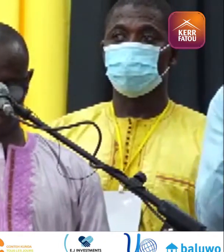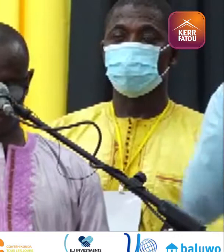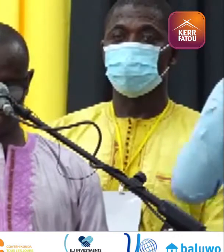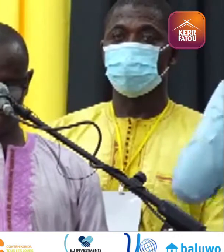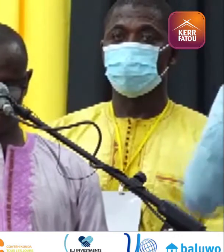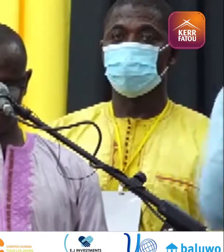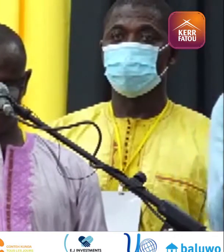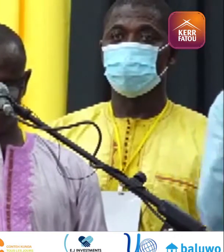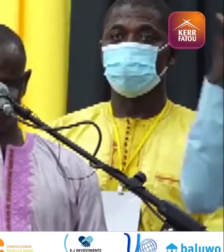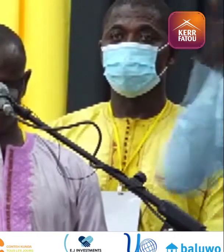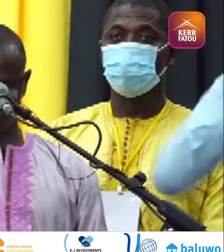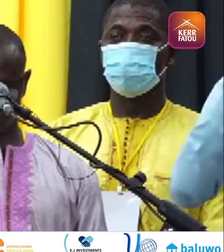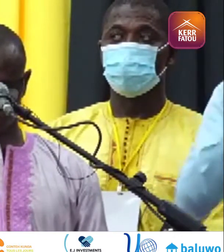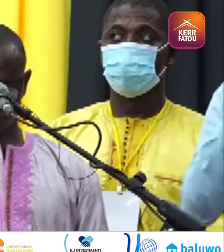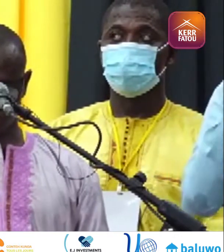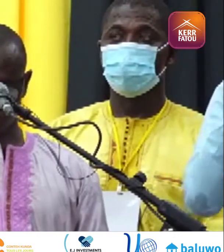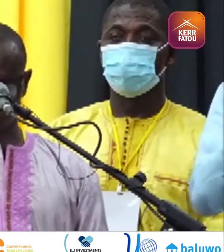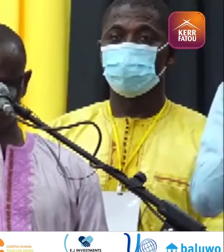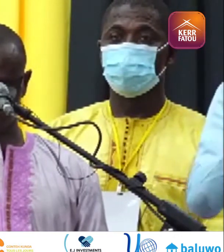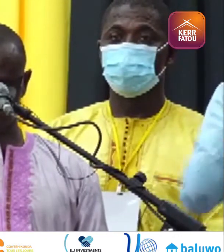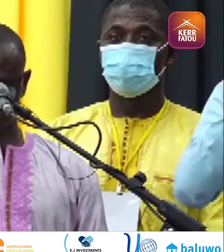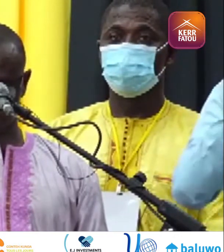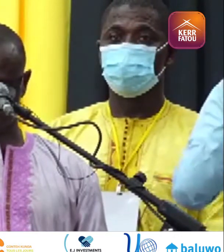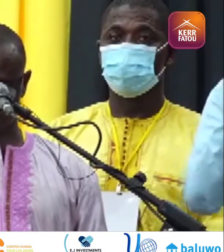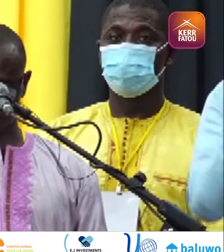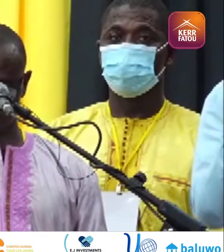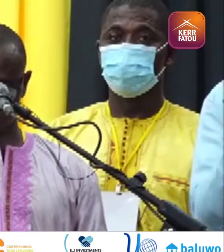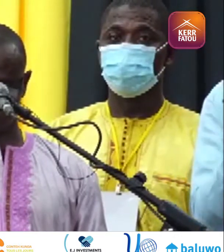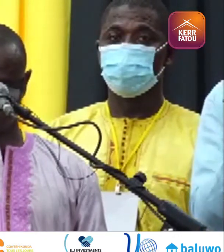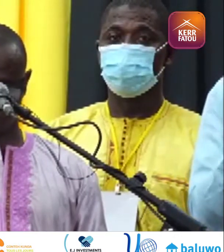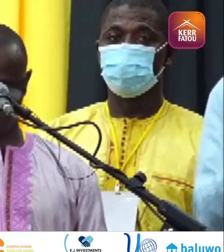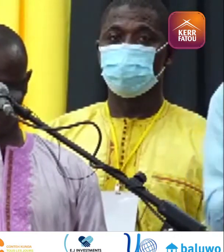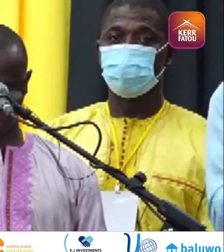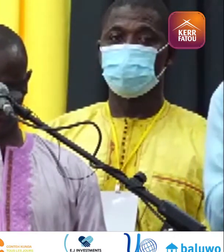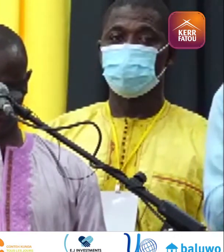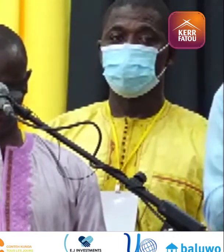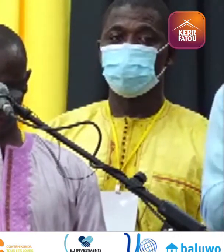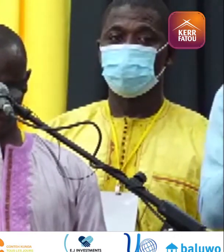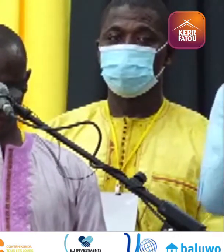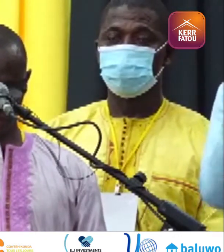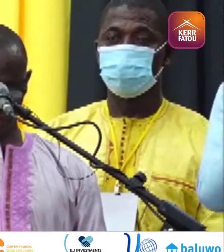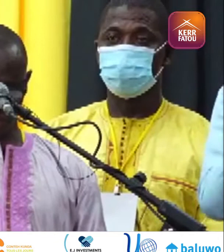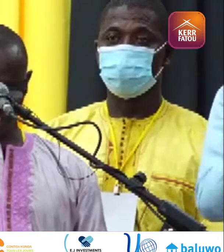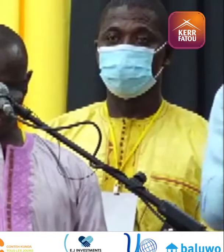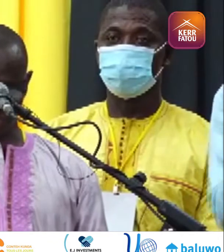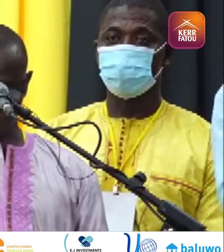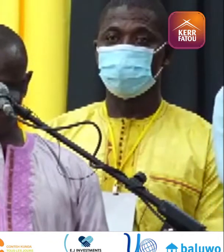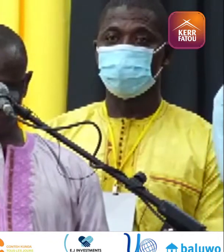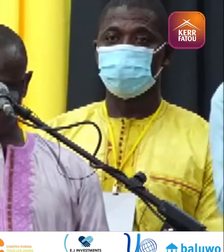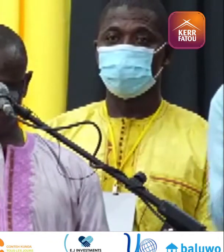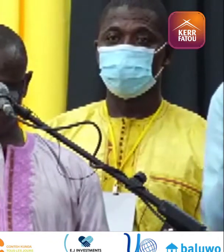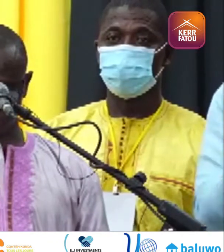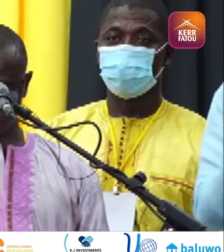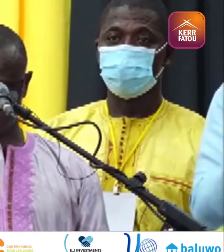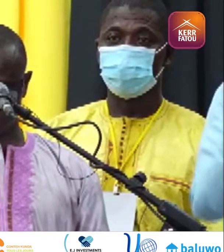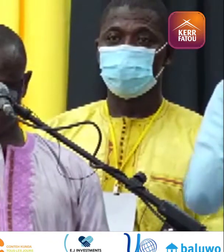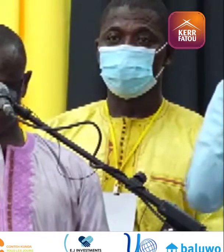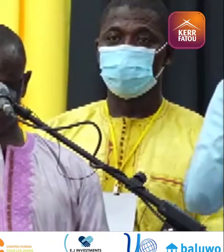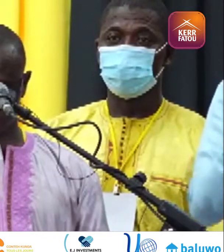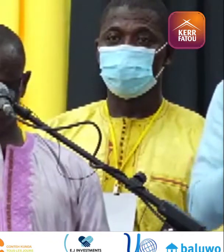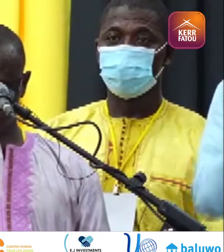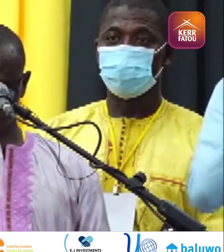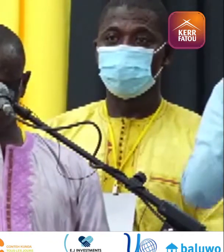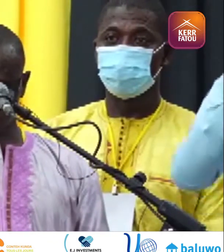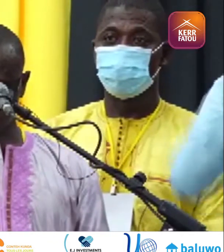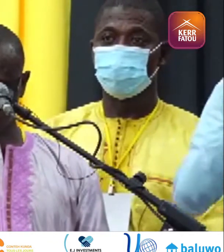117, by inserting the words or sponsored candidates after the word member. And the same amendment for Article